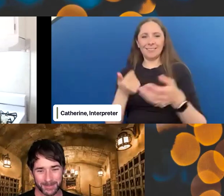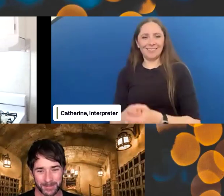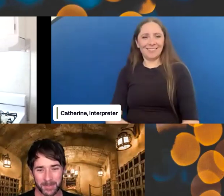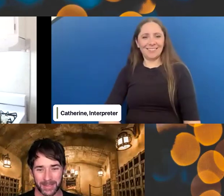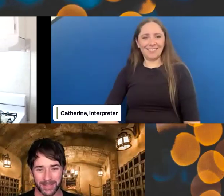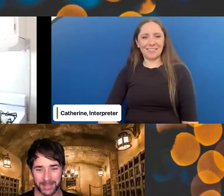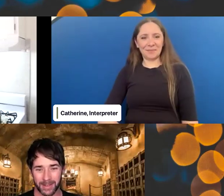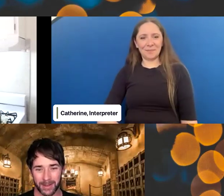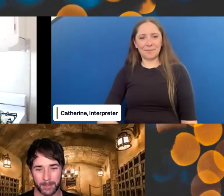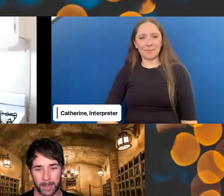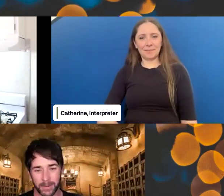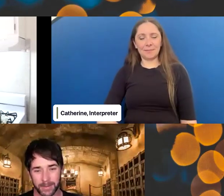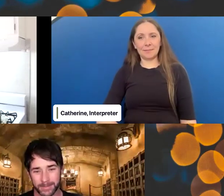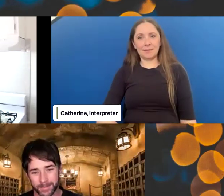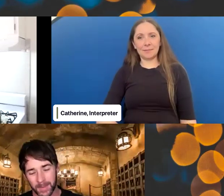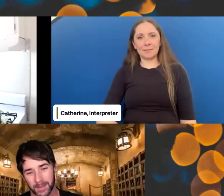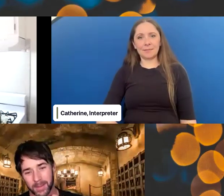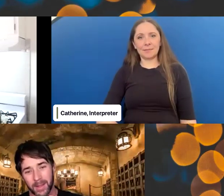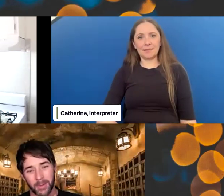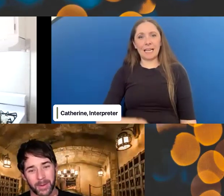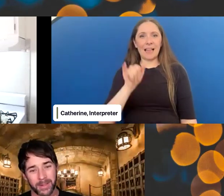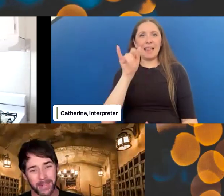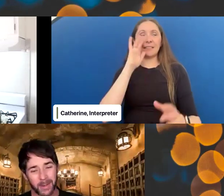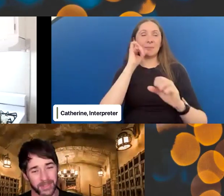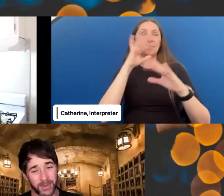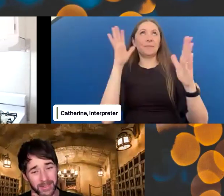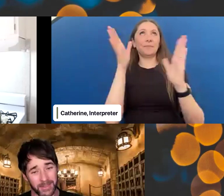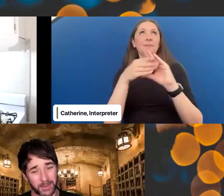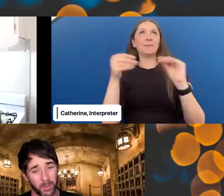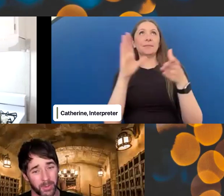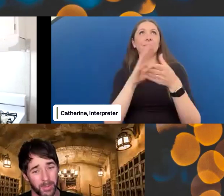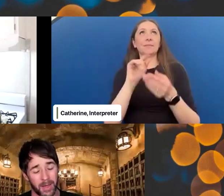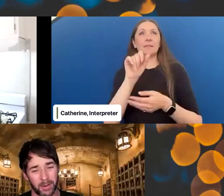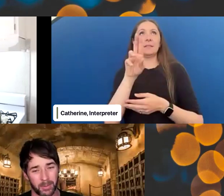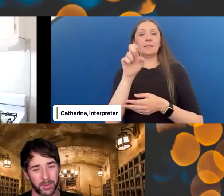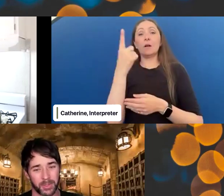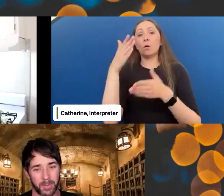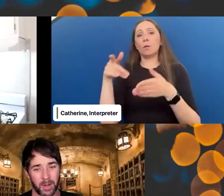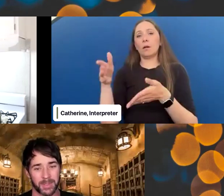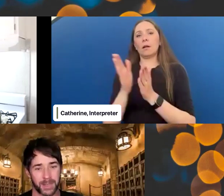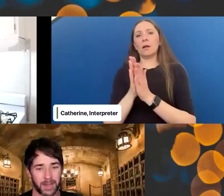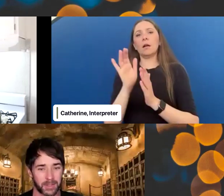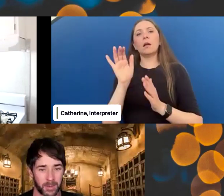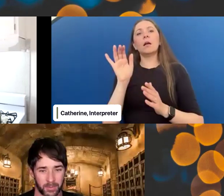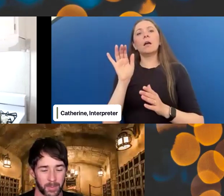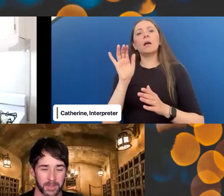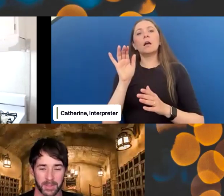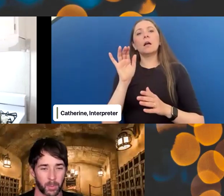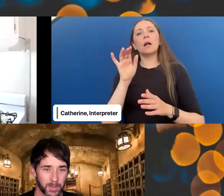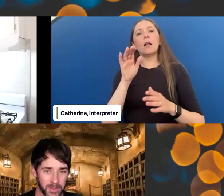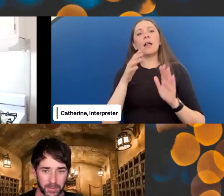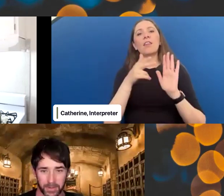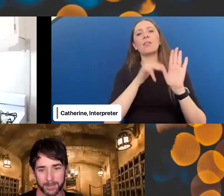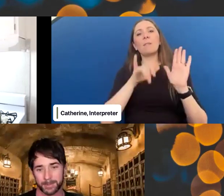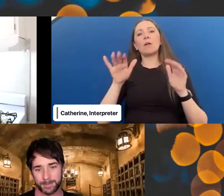So amazing. that's the background story, the lore. Irene also asked, do you know where the pattern on Roach's mom's sash comes from? Is it